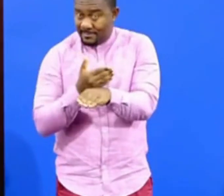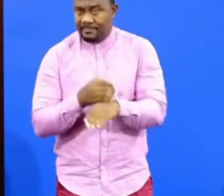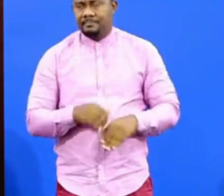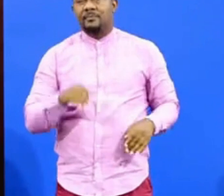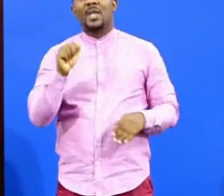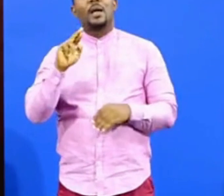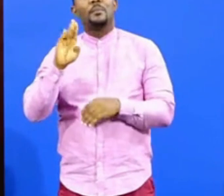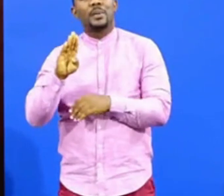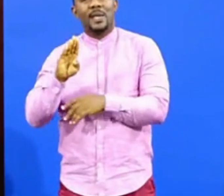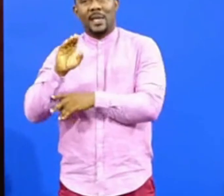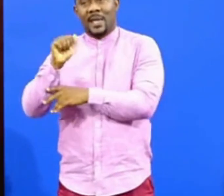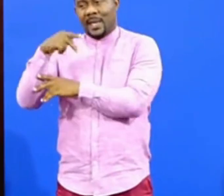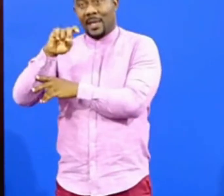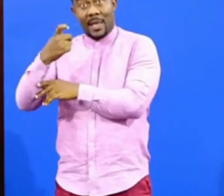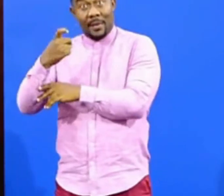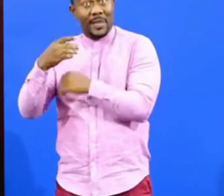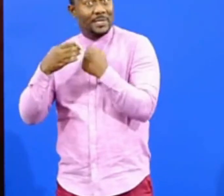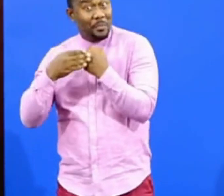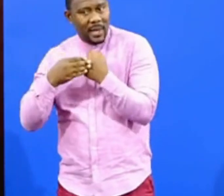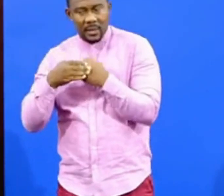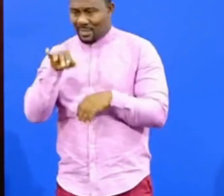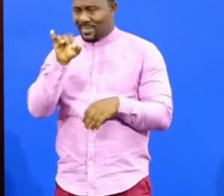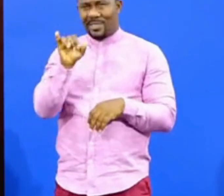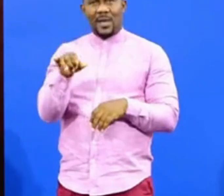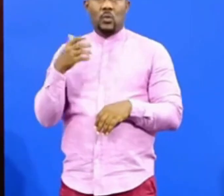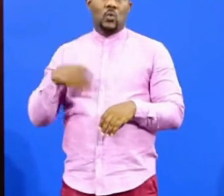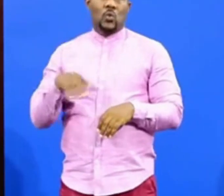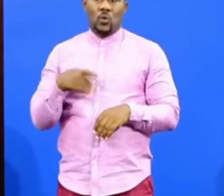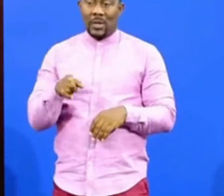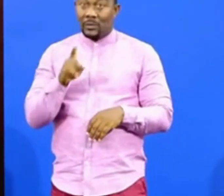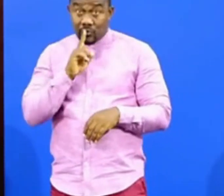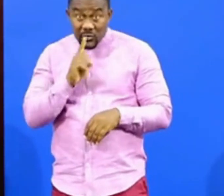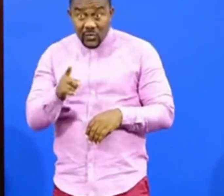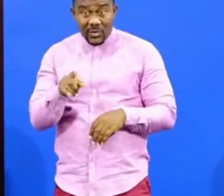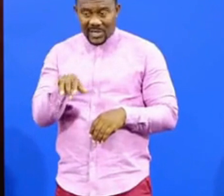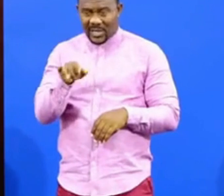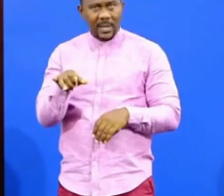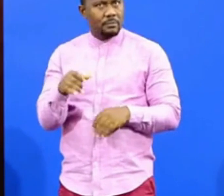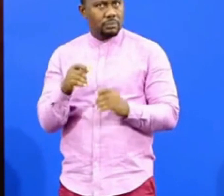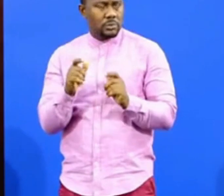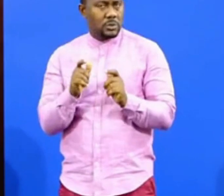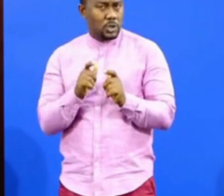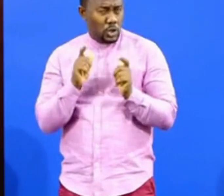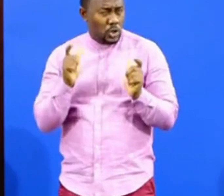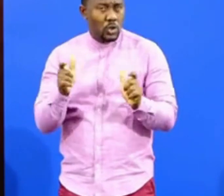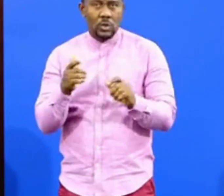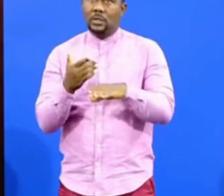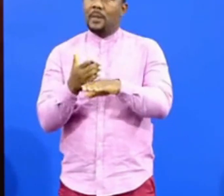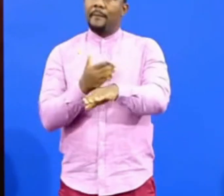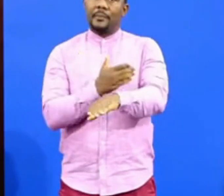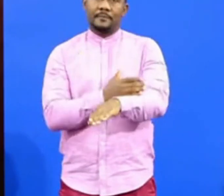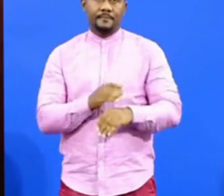ARB Apex Bank. So this is something which I'd really like to talk about because it's been a breakthrough. You hear a lot